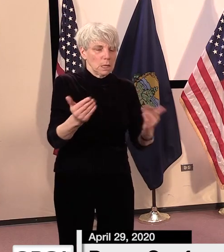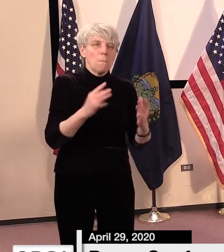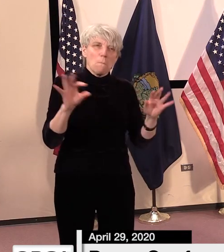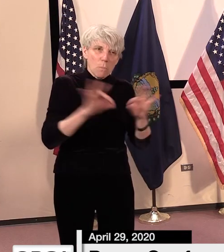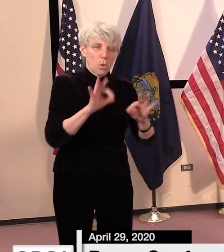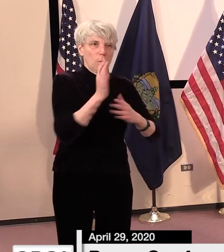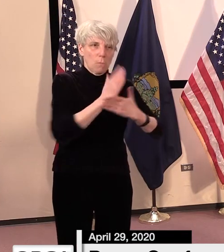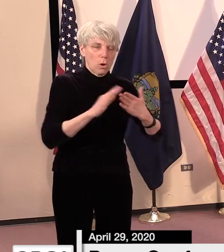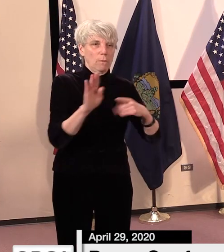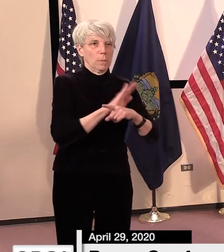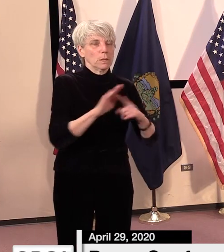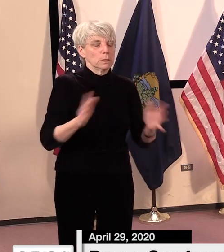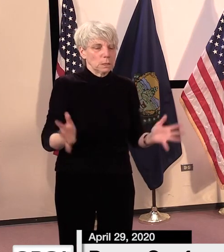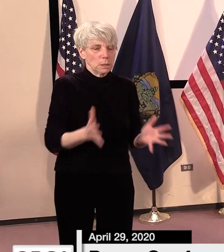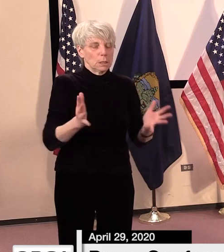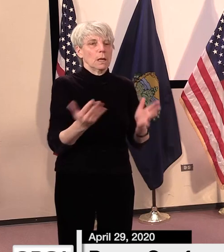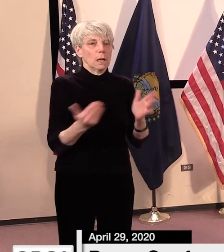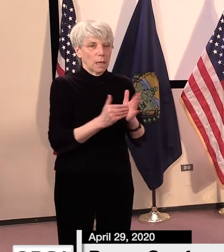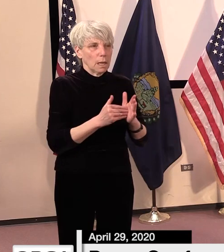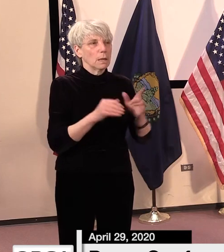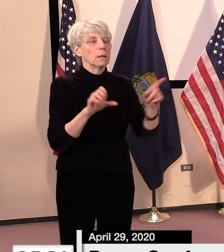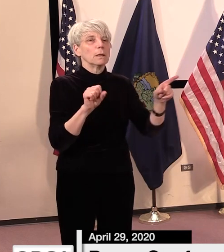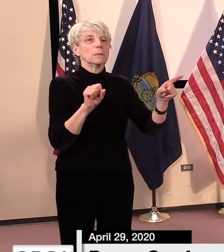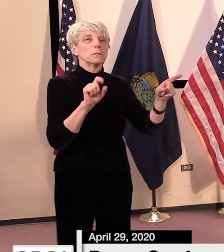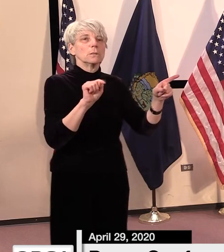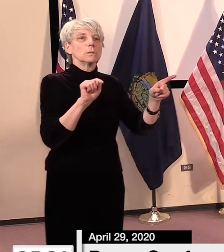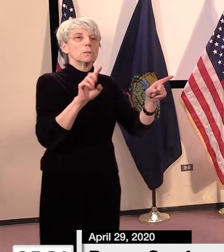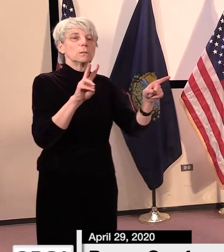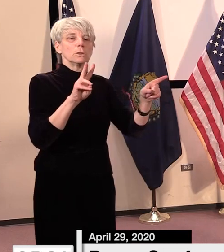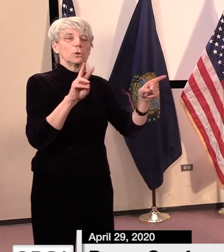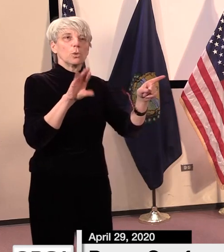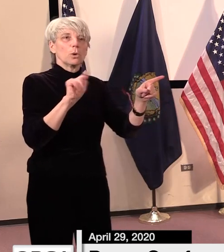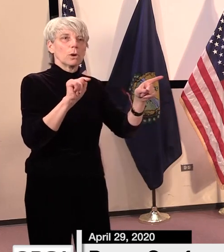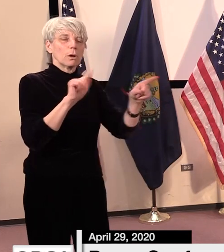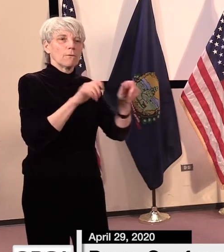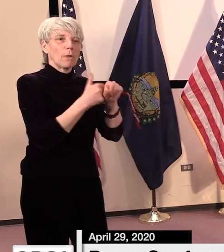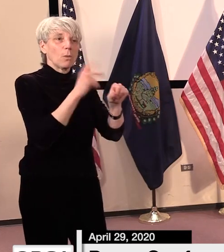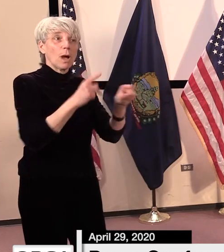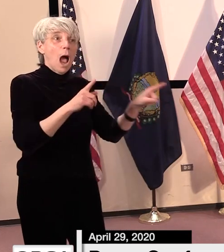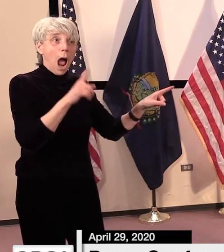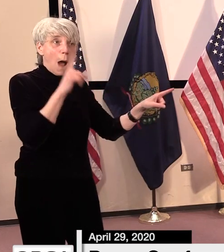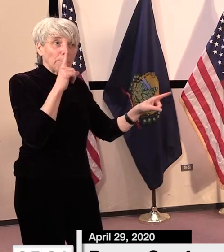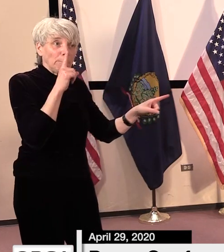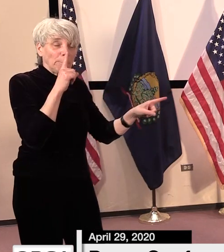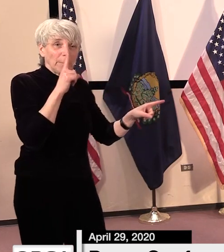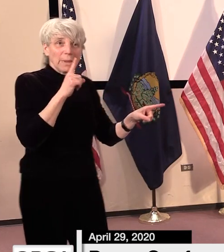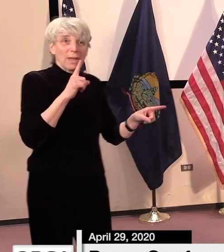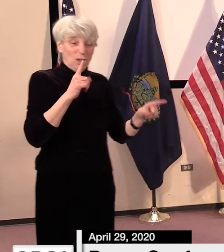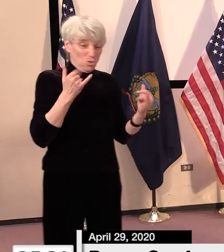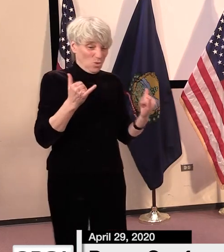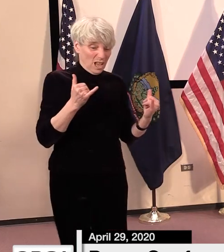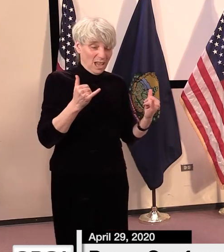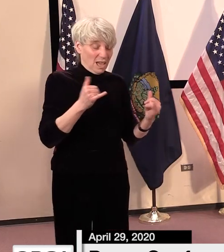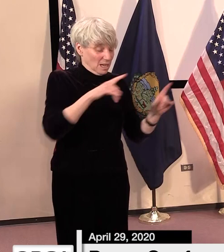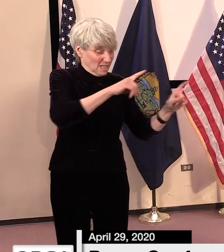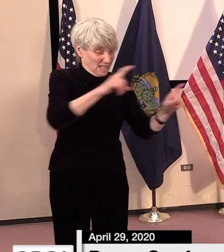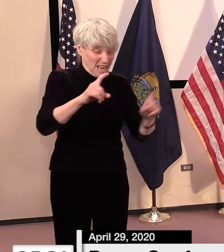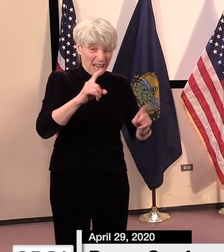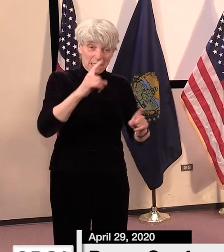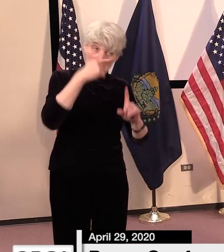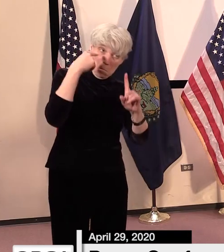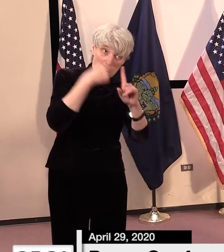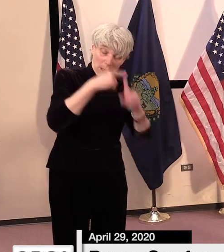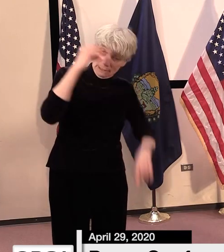up, you didn't mention that we had zero new positive tests today. Yeah. I don't remember when that's been true. Yeah, no,